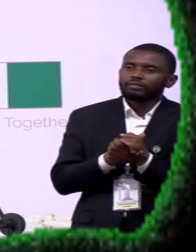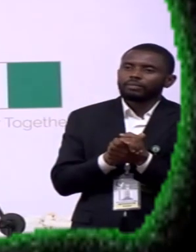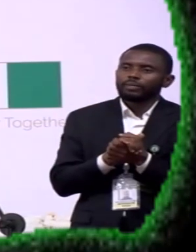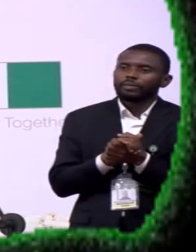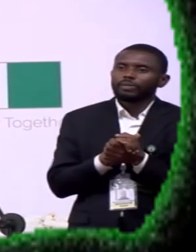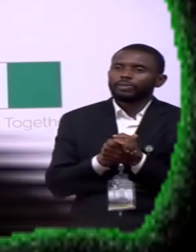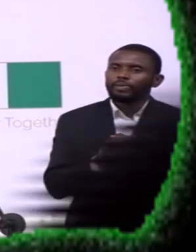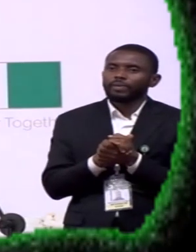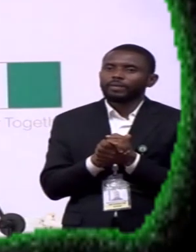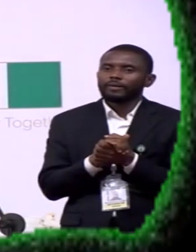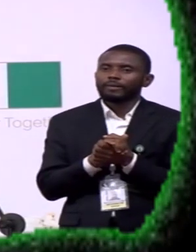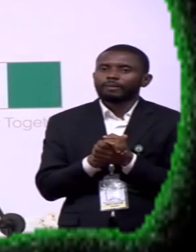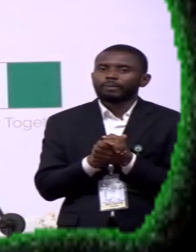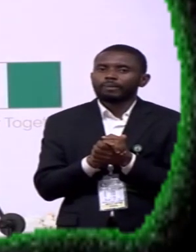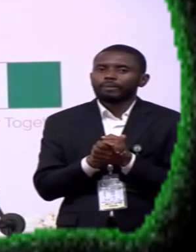And here